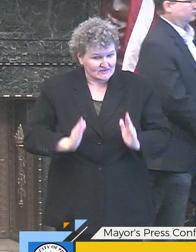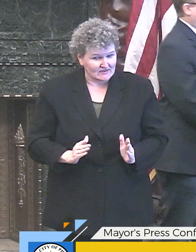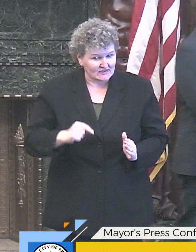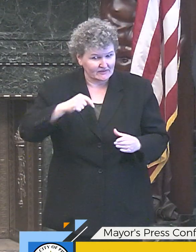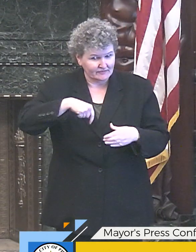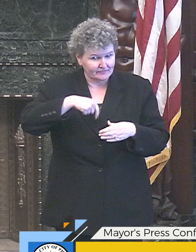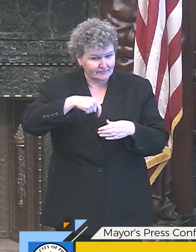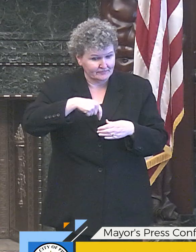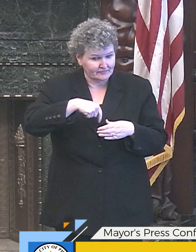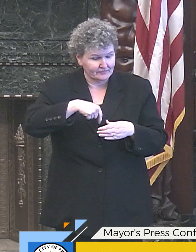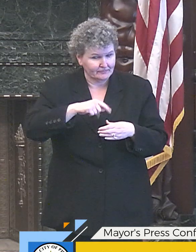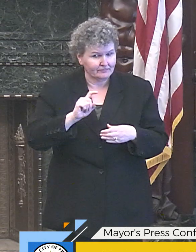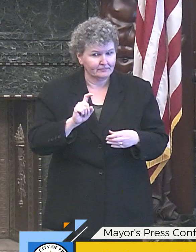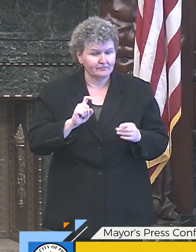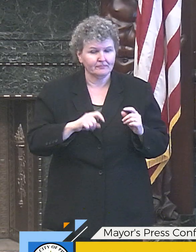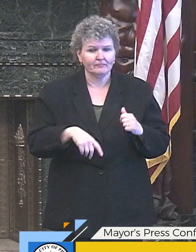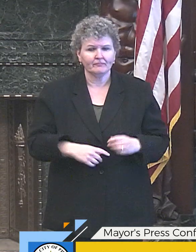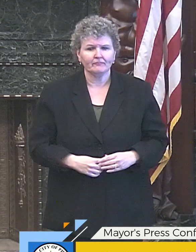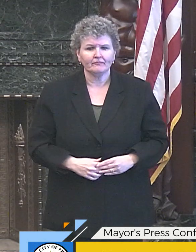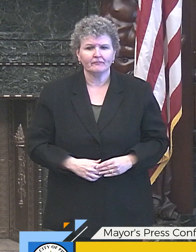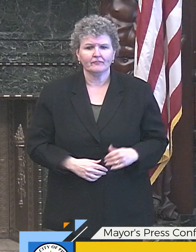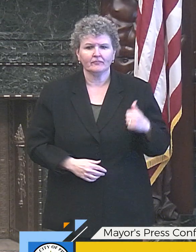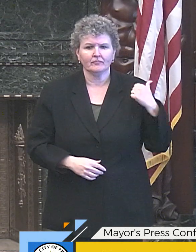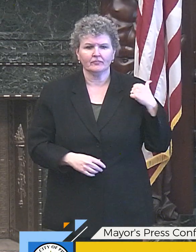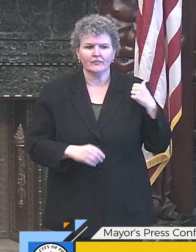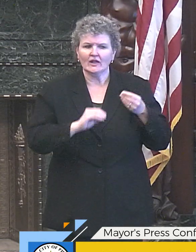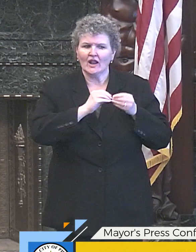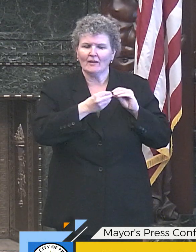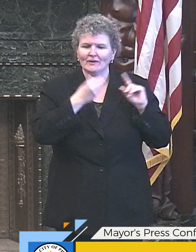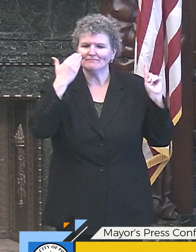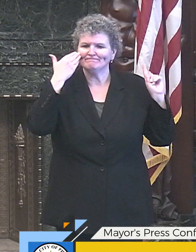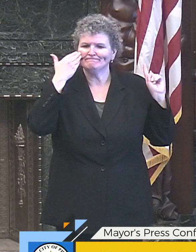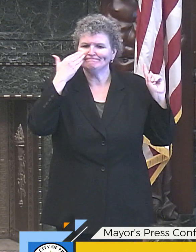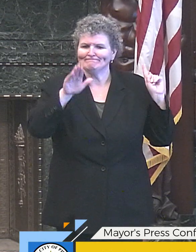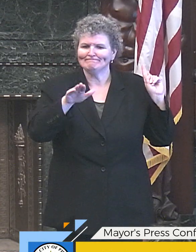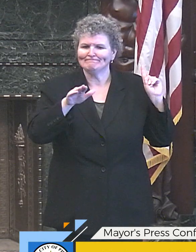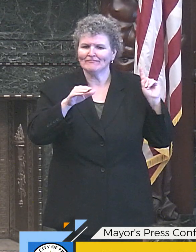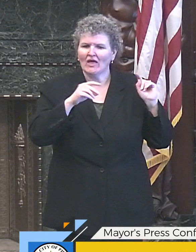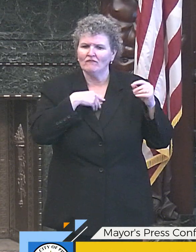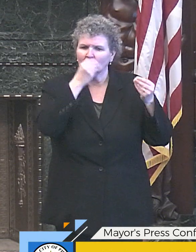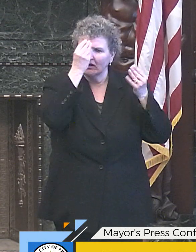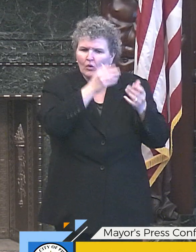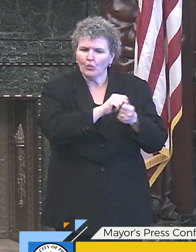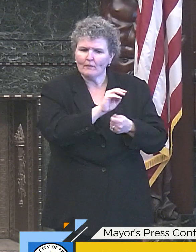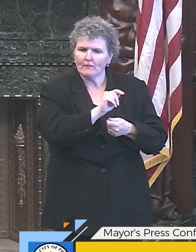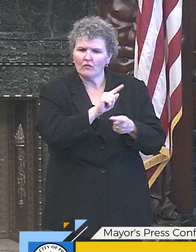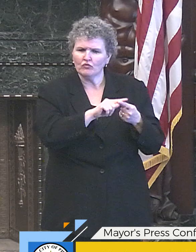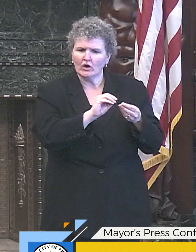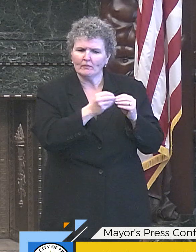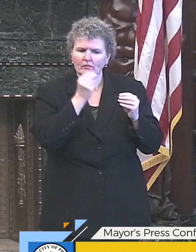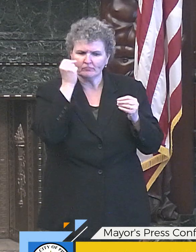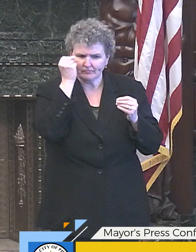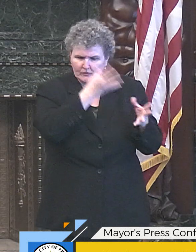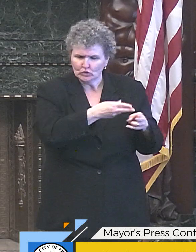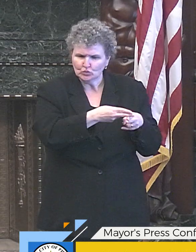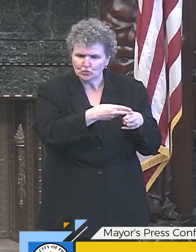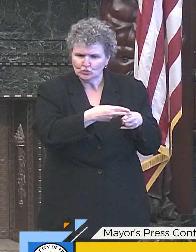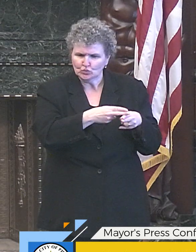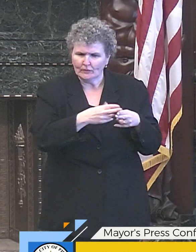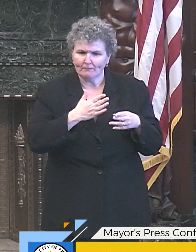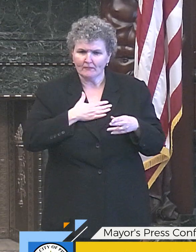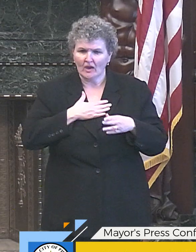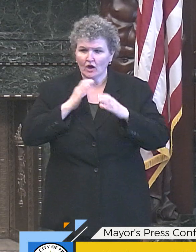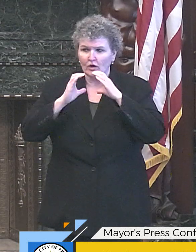Corona? I don't have the most recent number, but we can certainly get back to you, Martin, with that number. I'll have somebody from our comms office circle